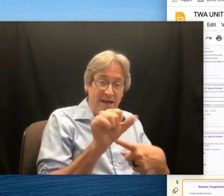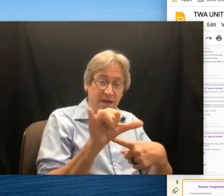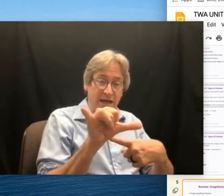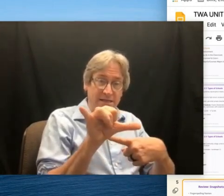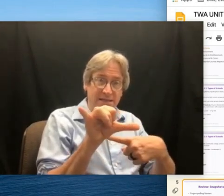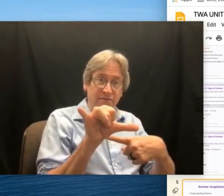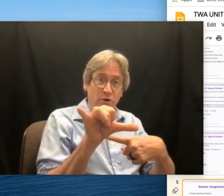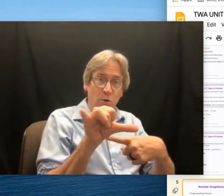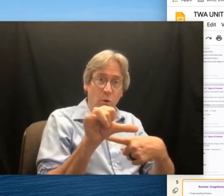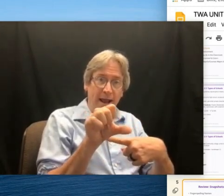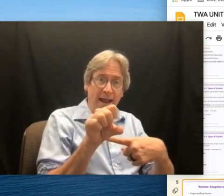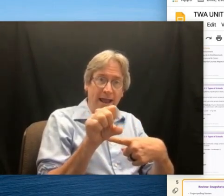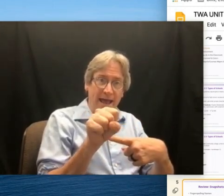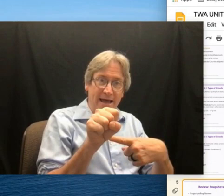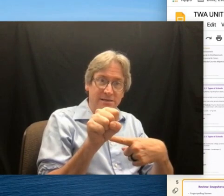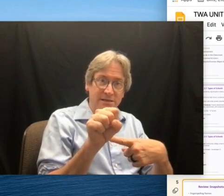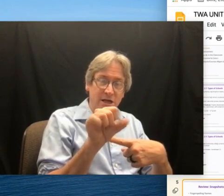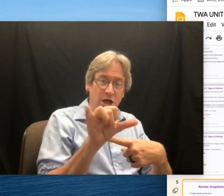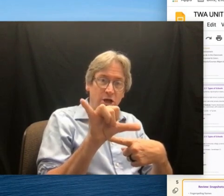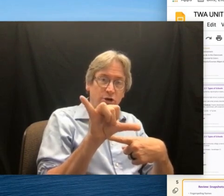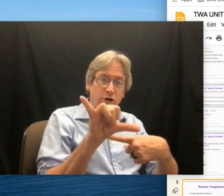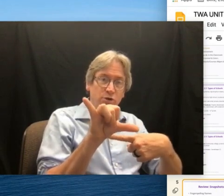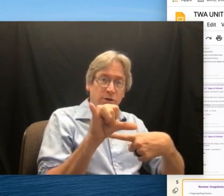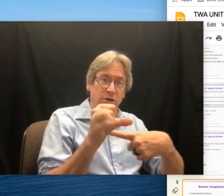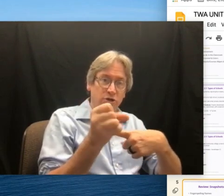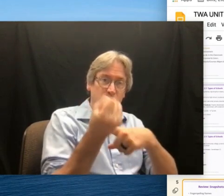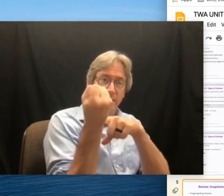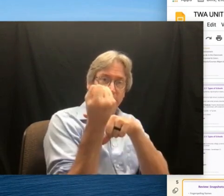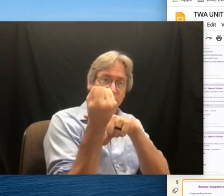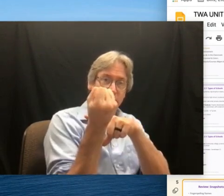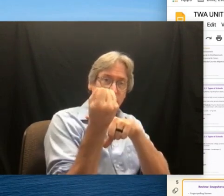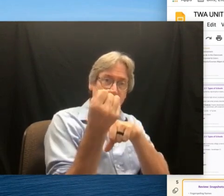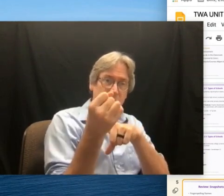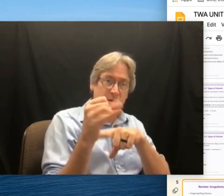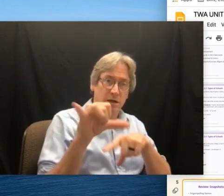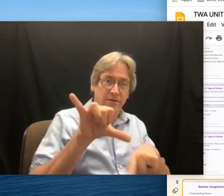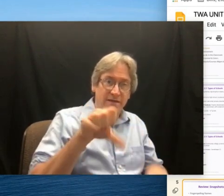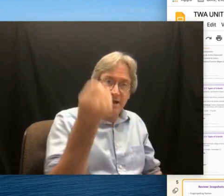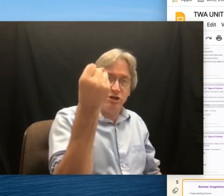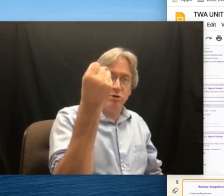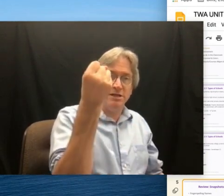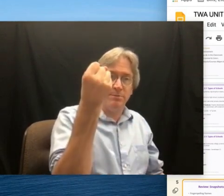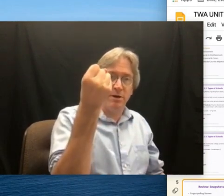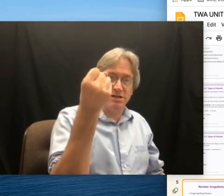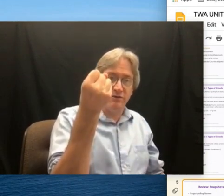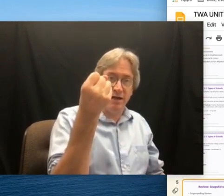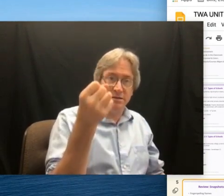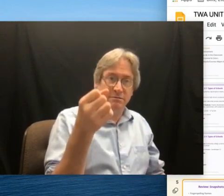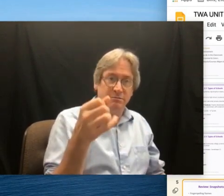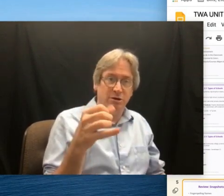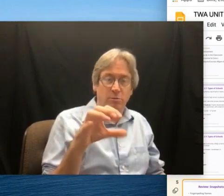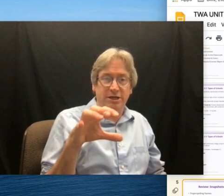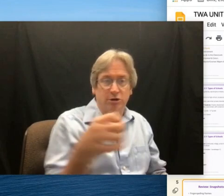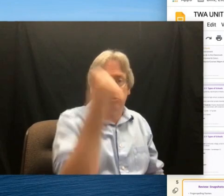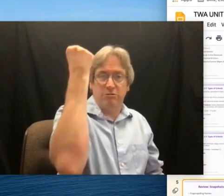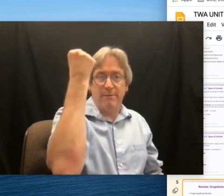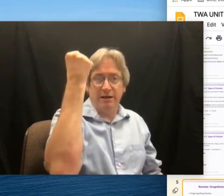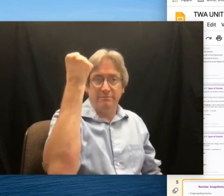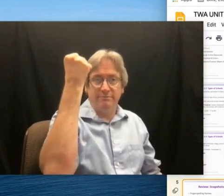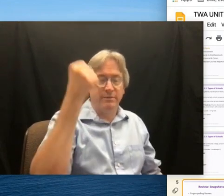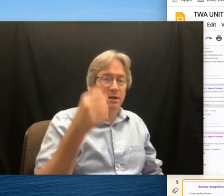Mary's, and instead of going YS, you're going to do a little twist. That shows it's apostrophe S, almost